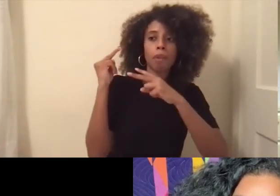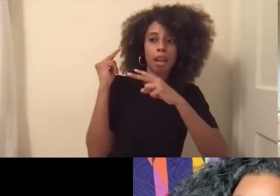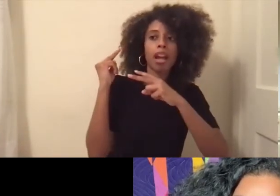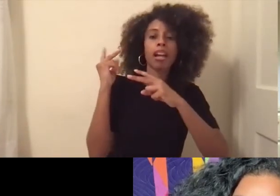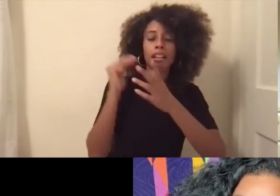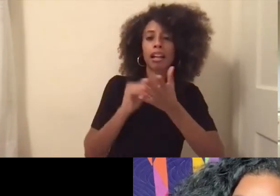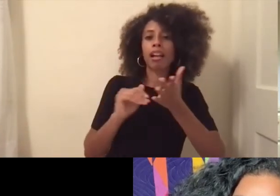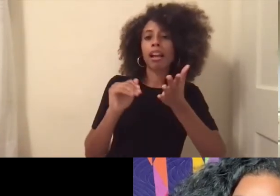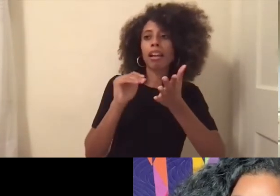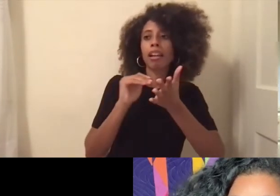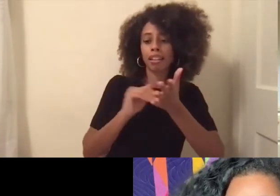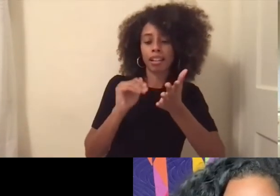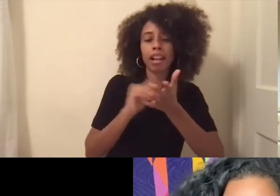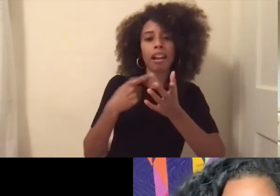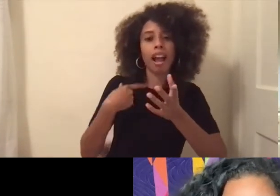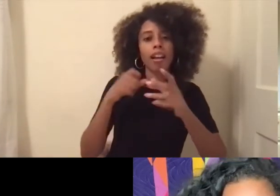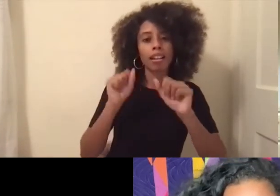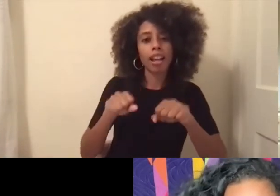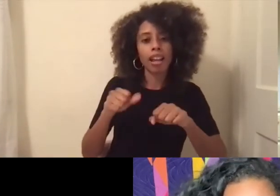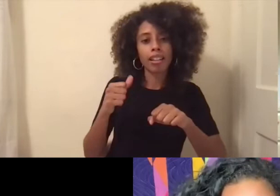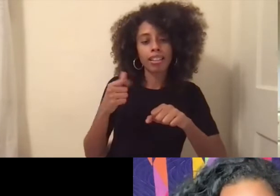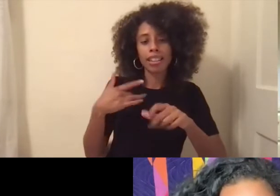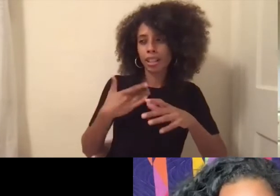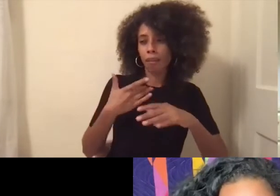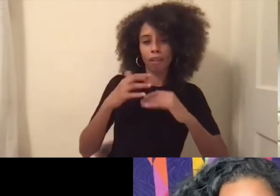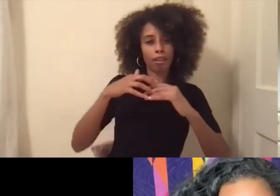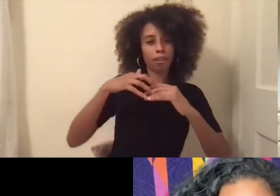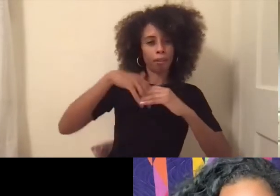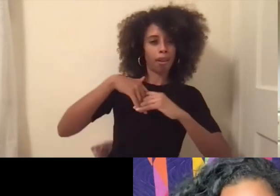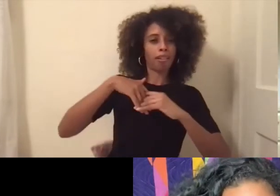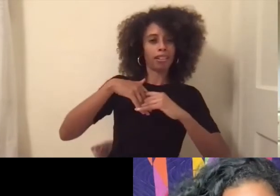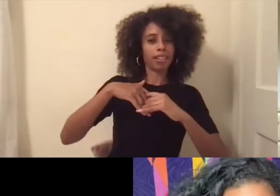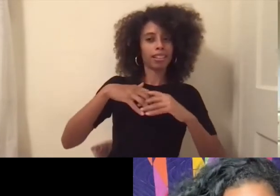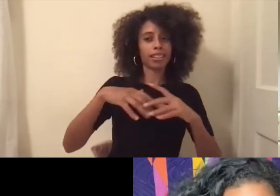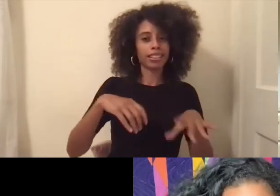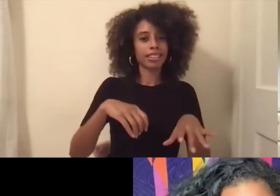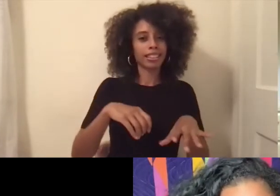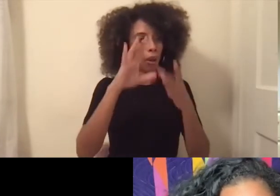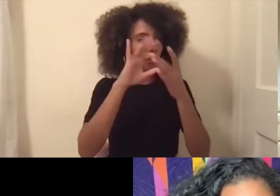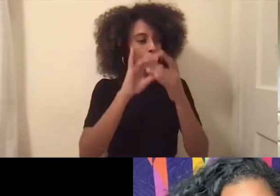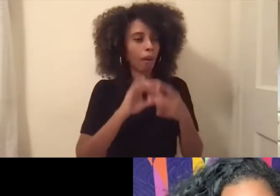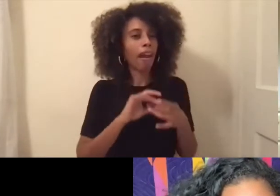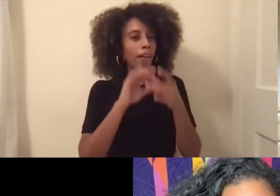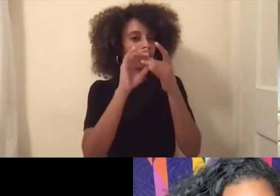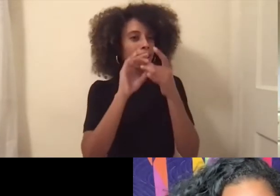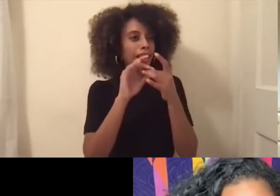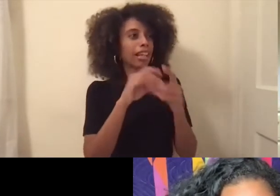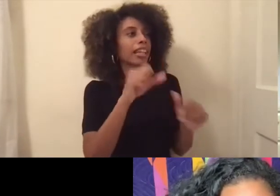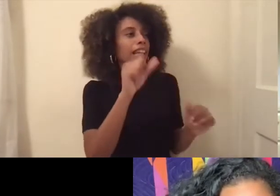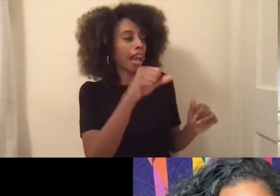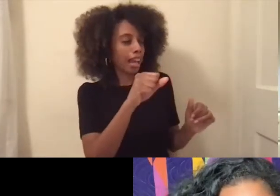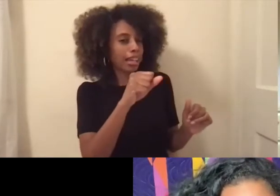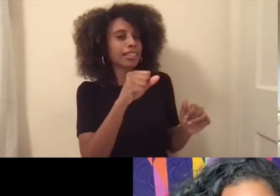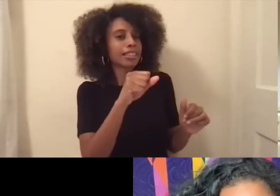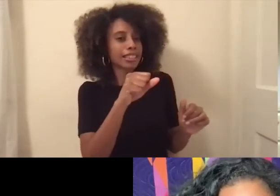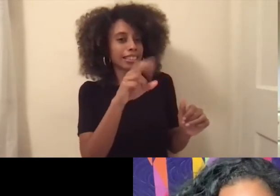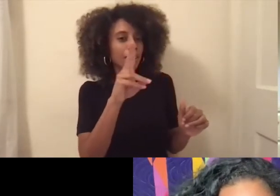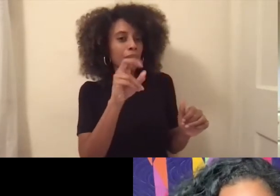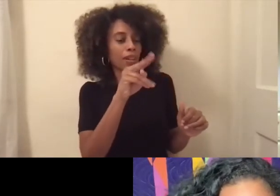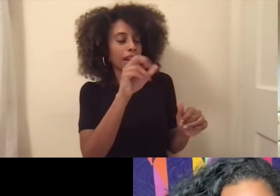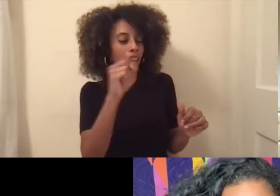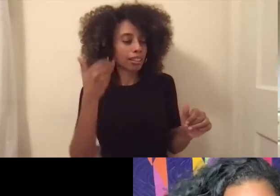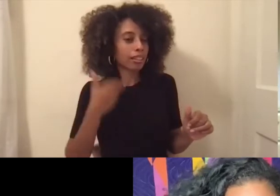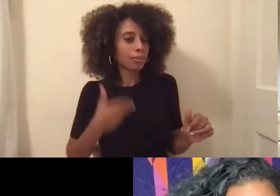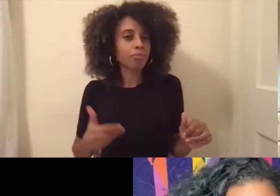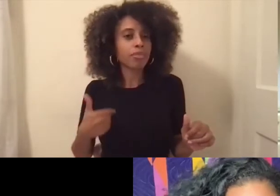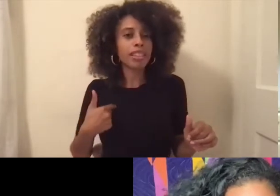grounding. Yes, I'm really grateful for the space that was made when we came